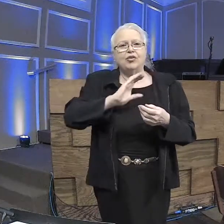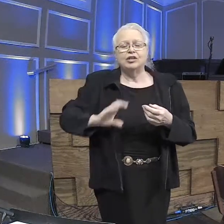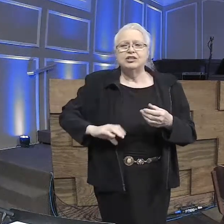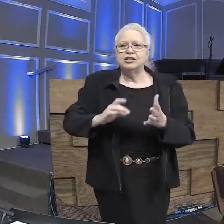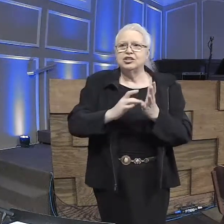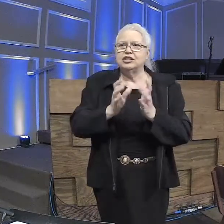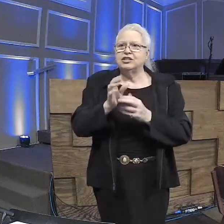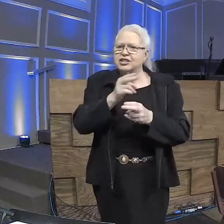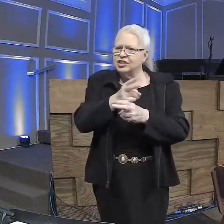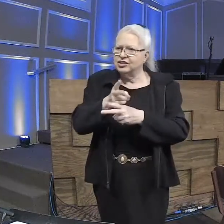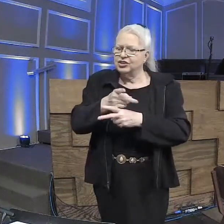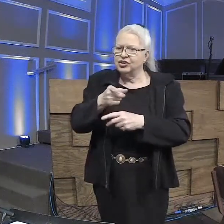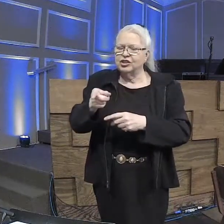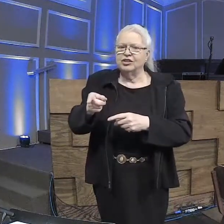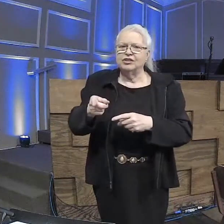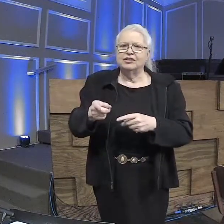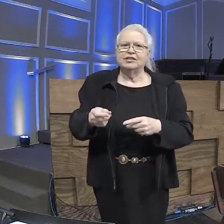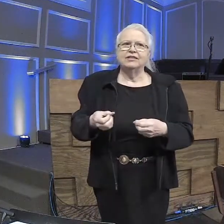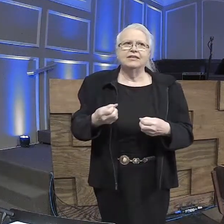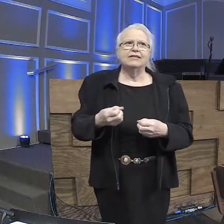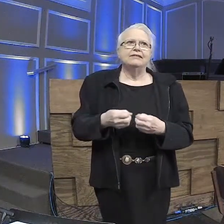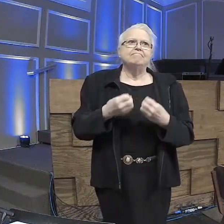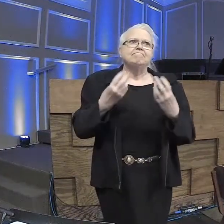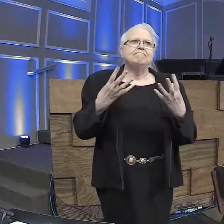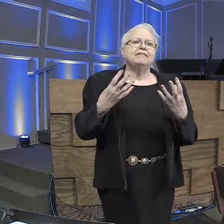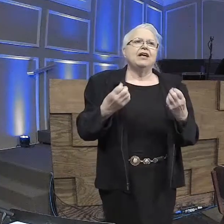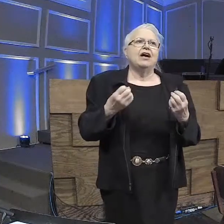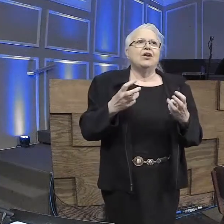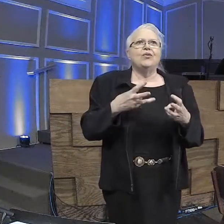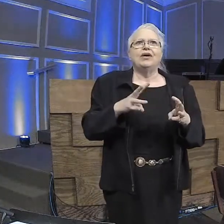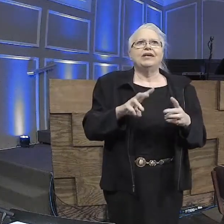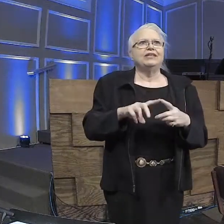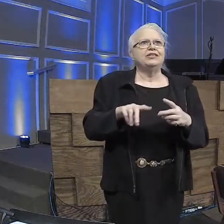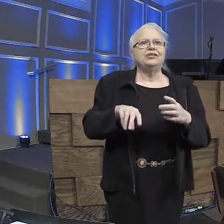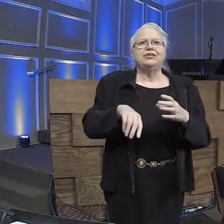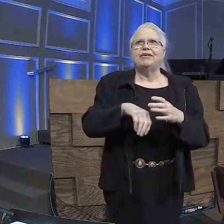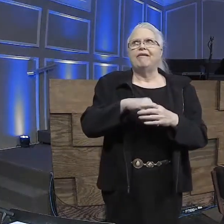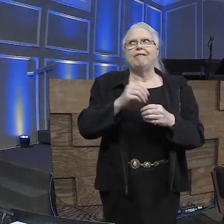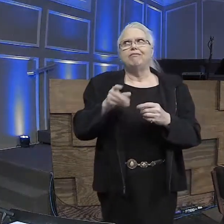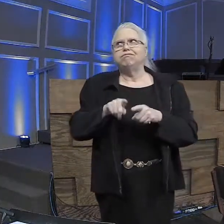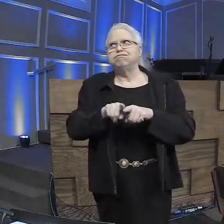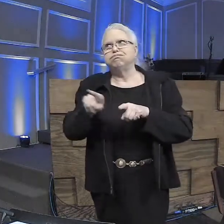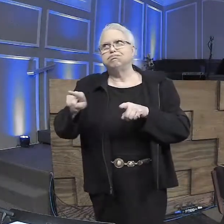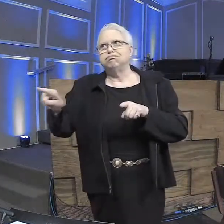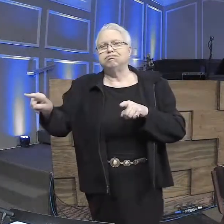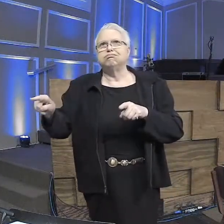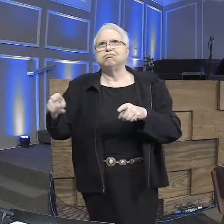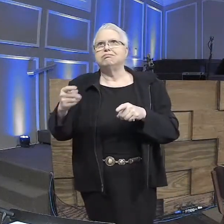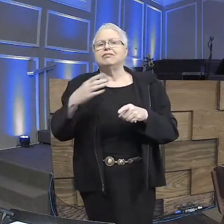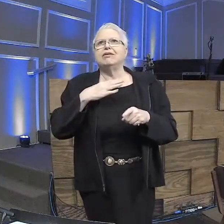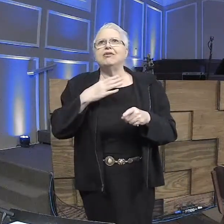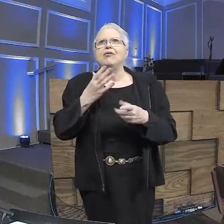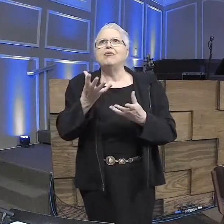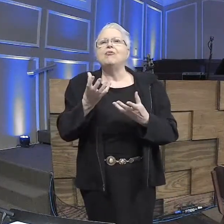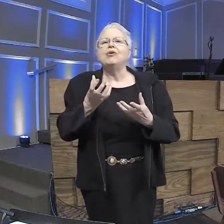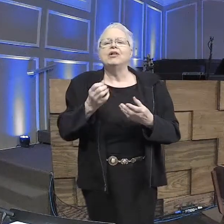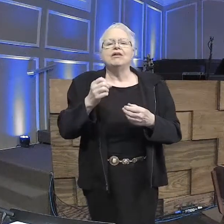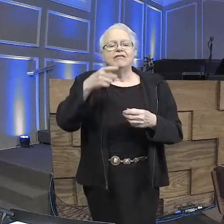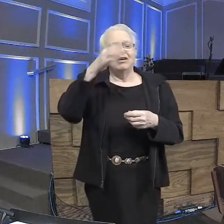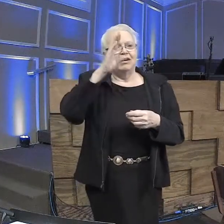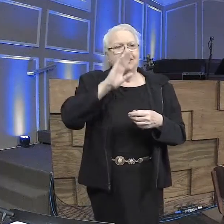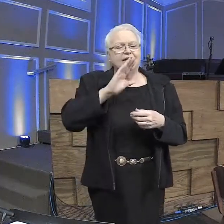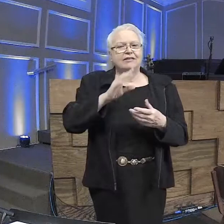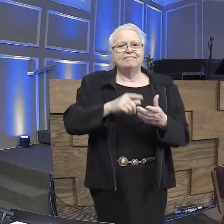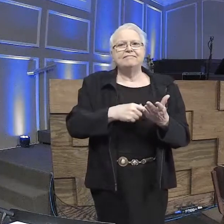I tell you today, there's a lot of ways to get out of the will of God. There's a lot of ways. some of you know